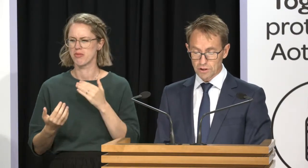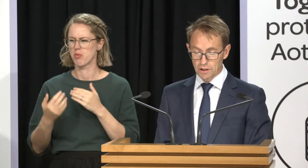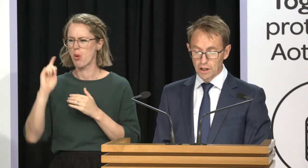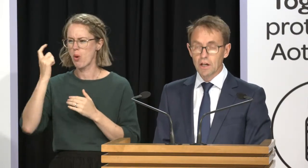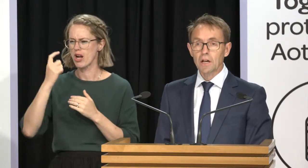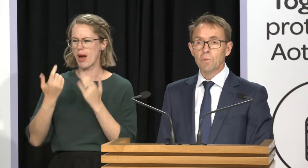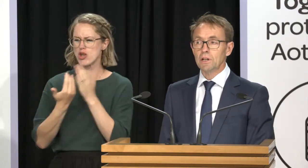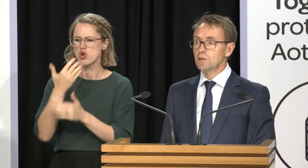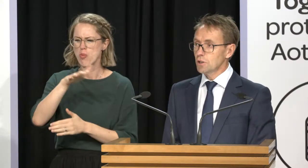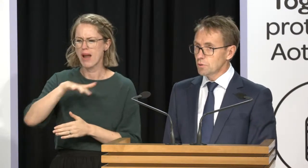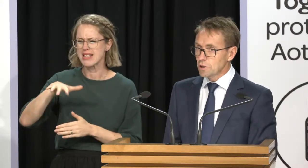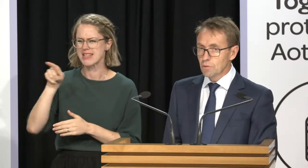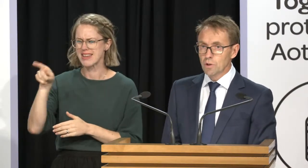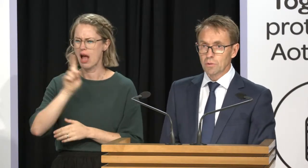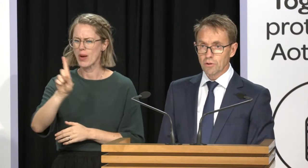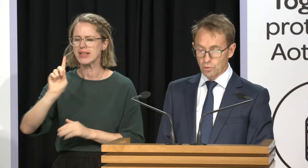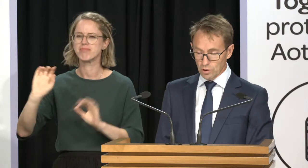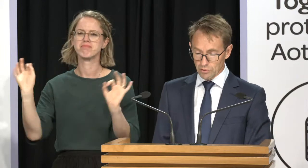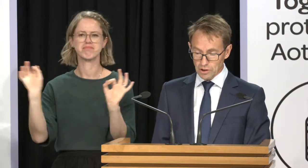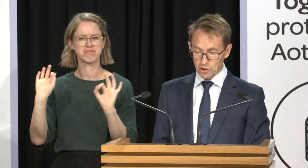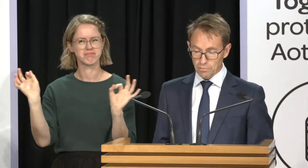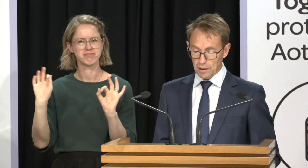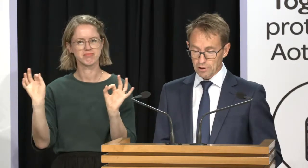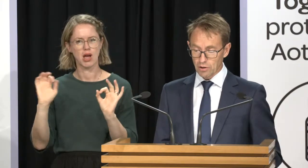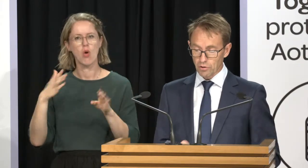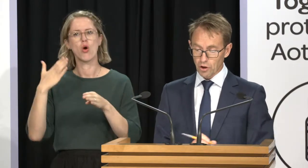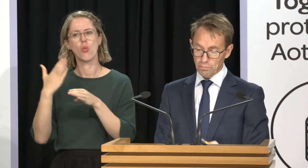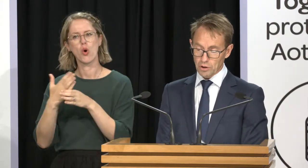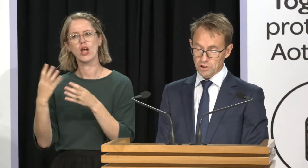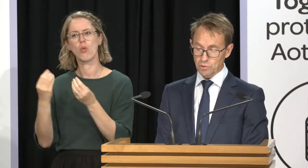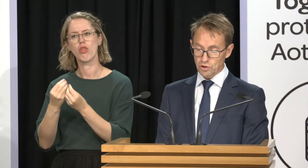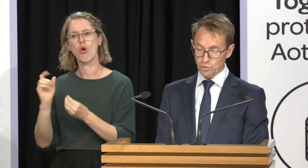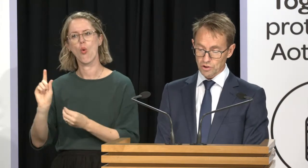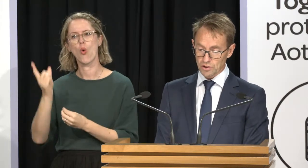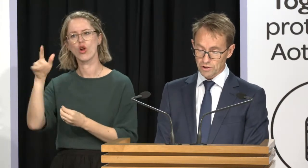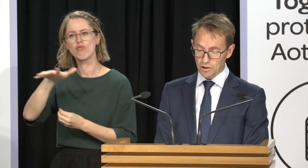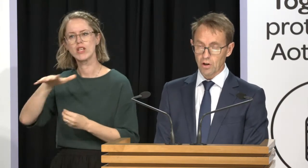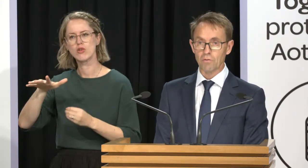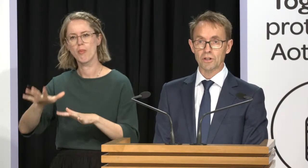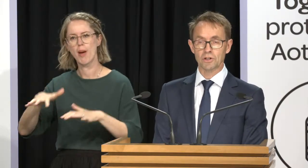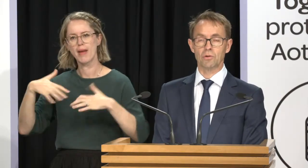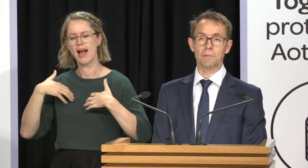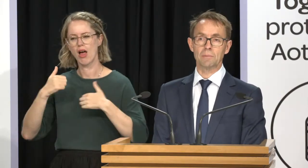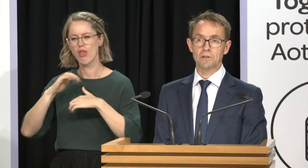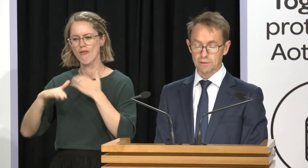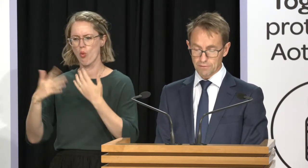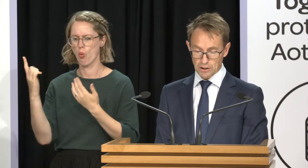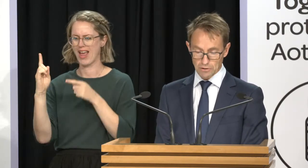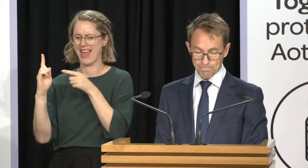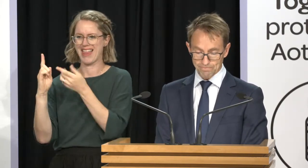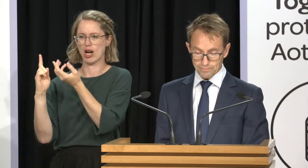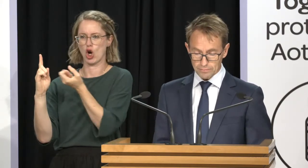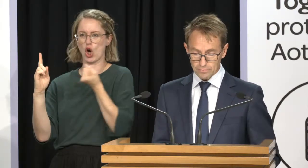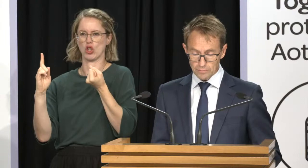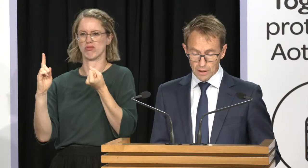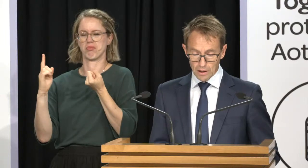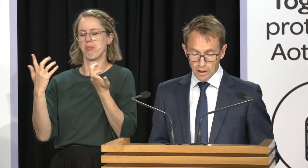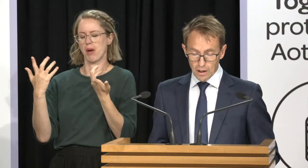of interest. We're continuing to work with Auckland Regional Public Health on possible sources of this crew member's infection.